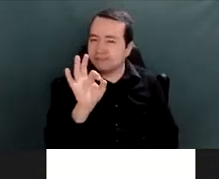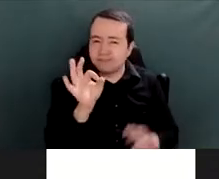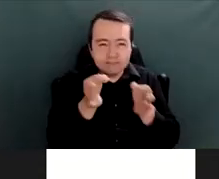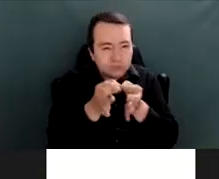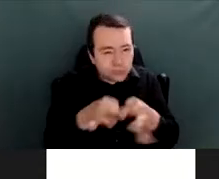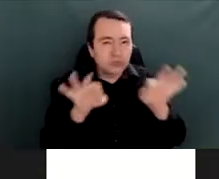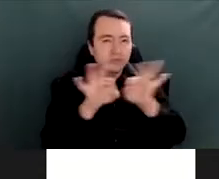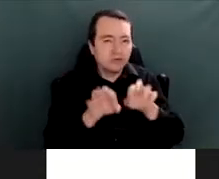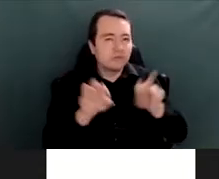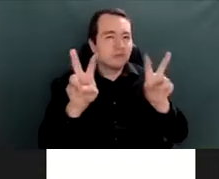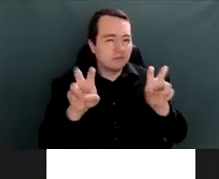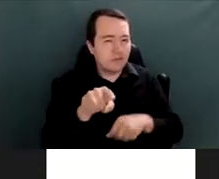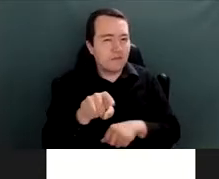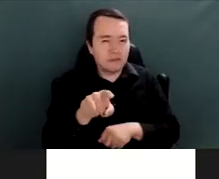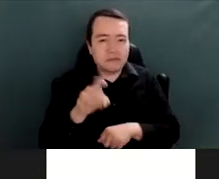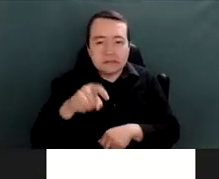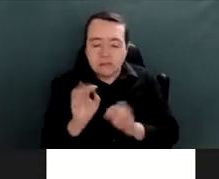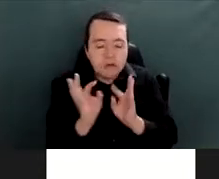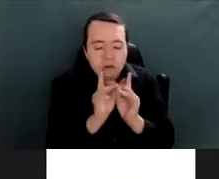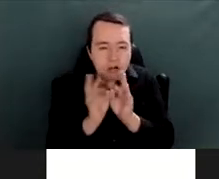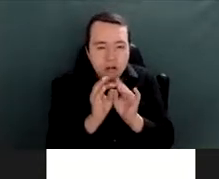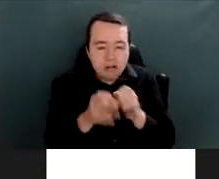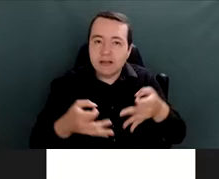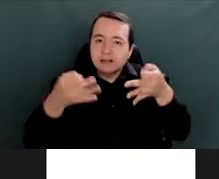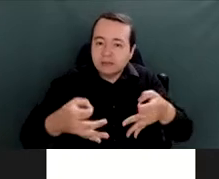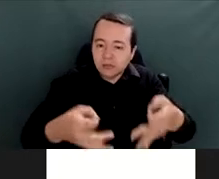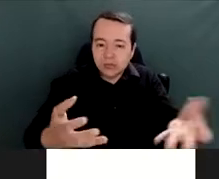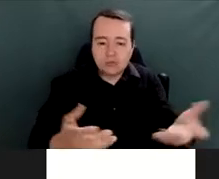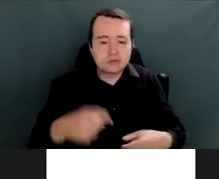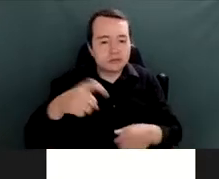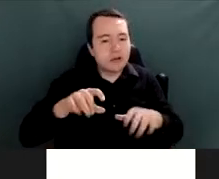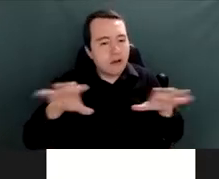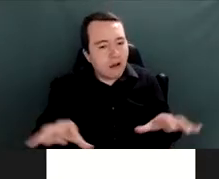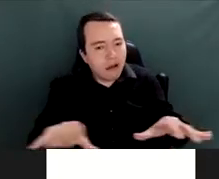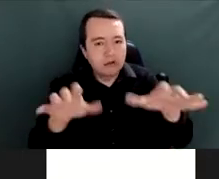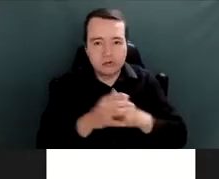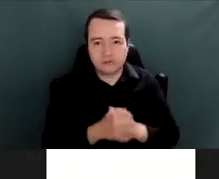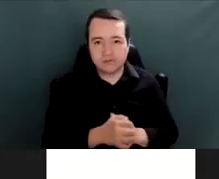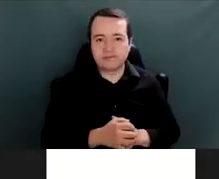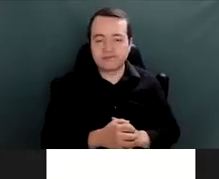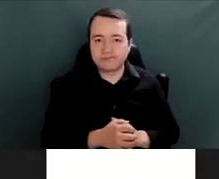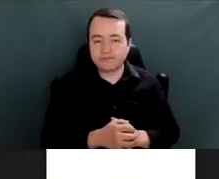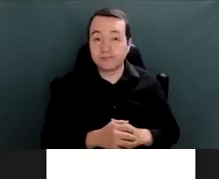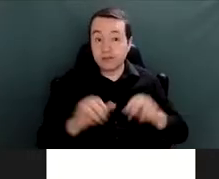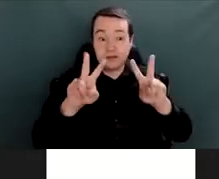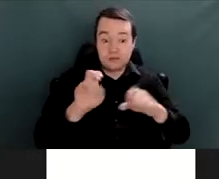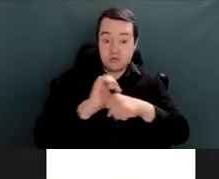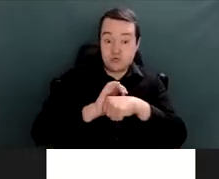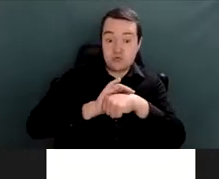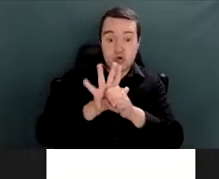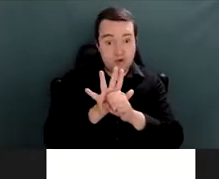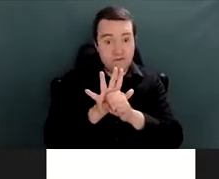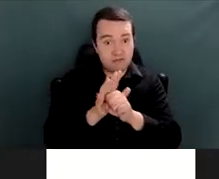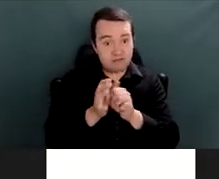of Indigenous peoples is very important and it requires urgent action. the